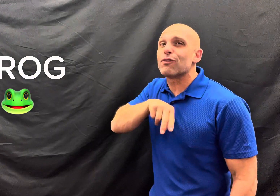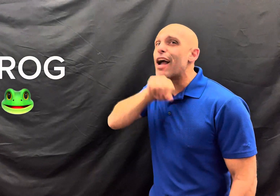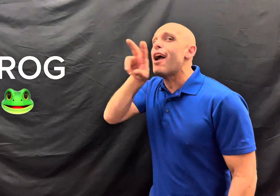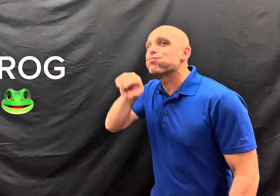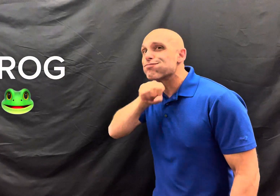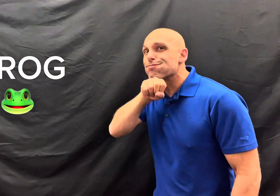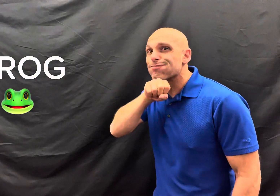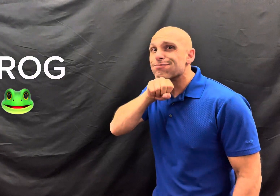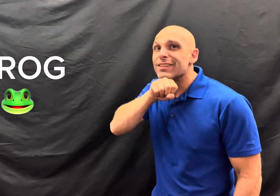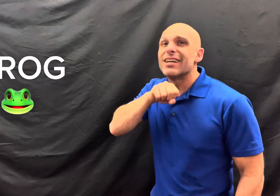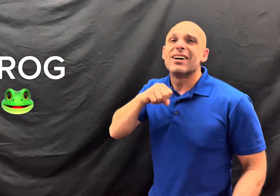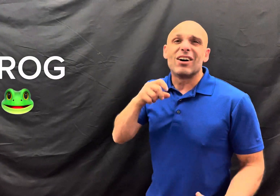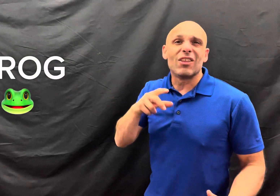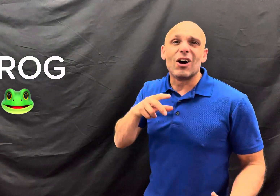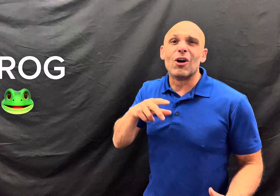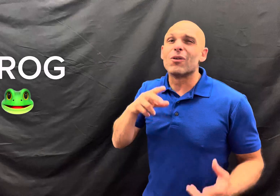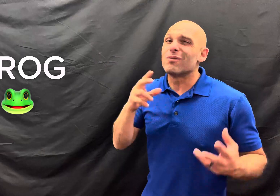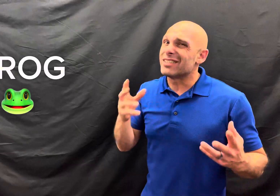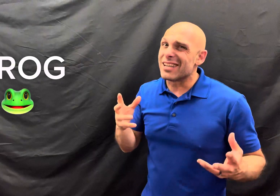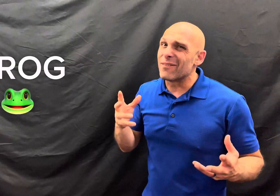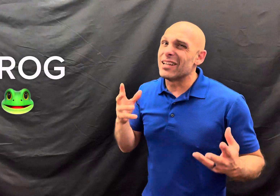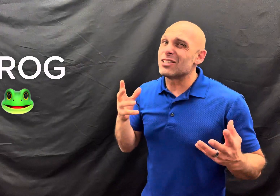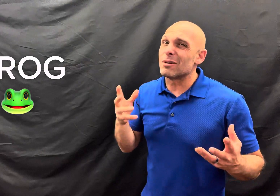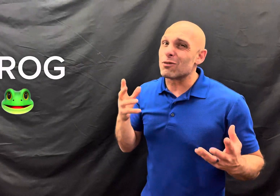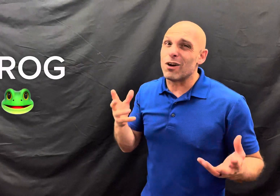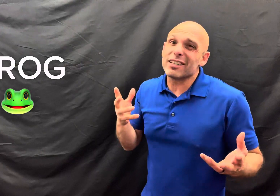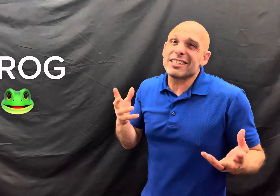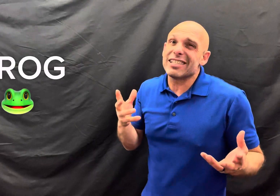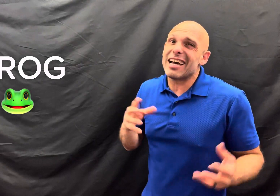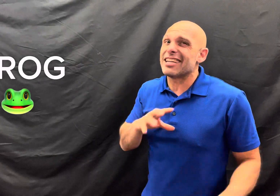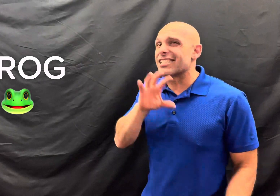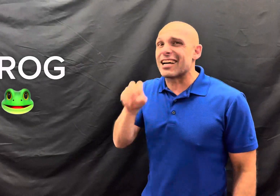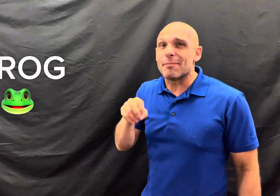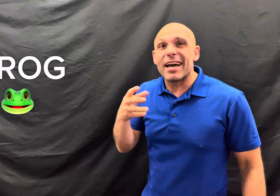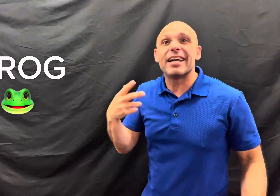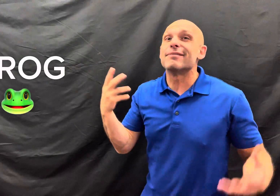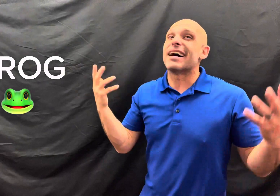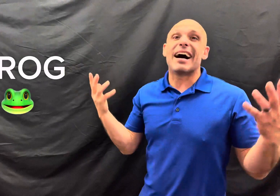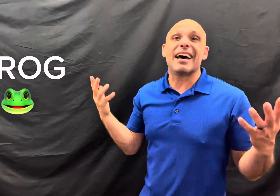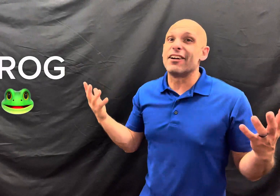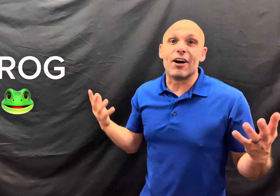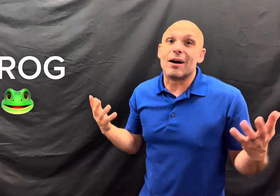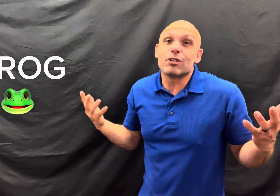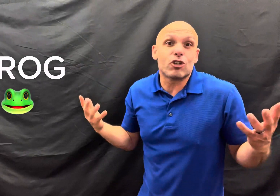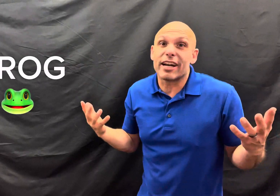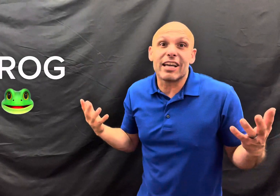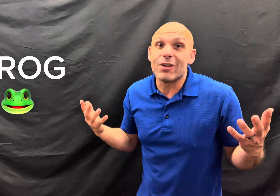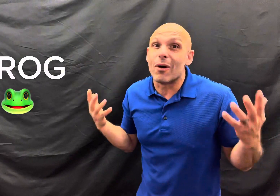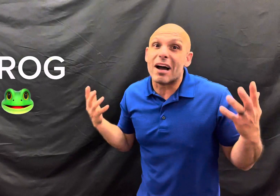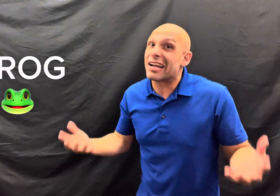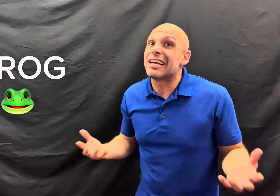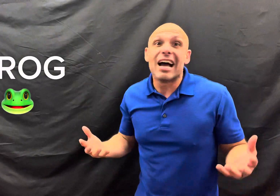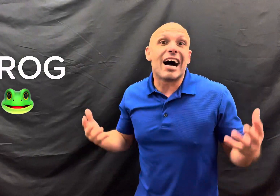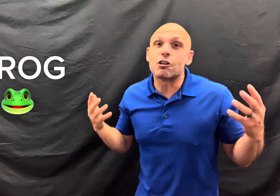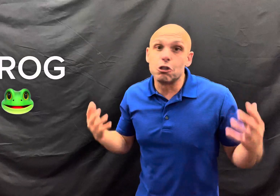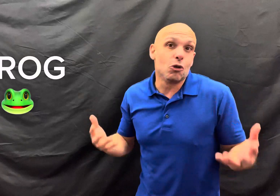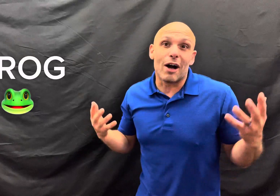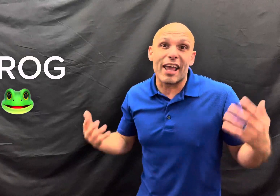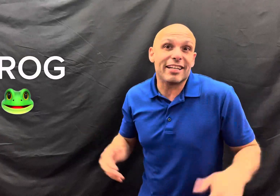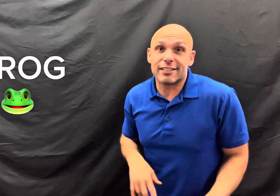fly. Although it's not really so much a frog that does that, they just kind of bite it. I don't know. I'm just trying to give you a clue, a hint,